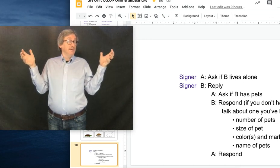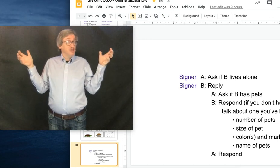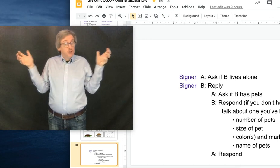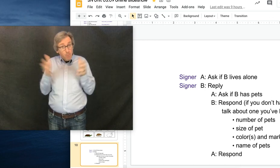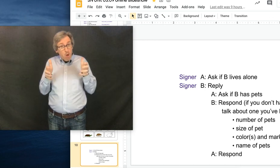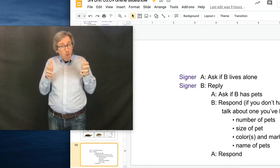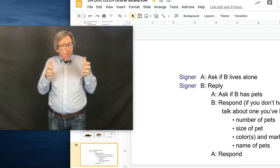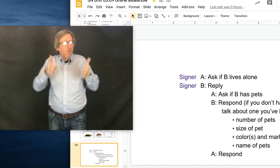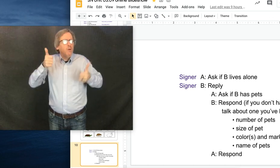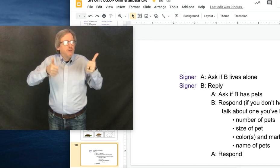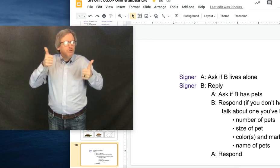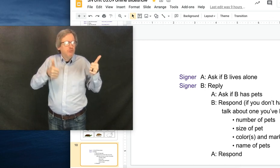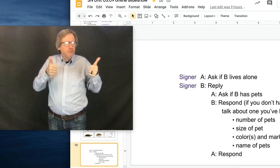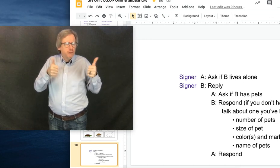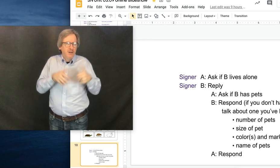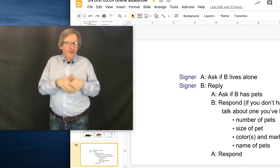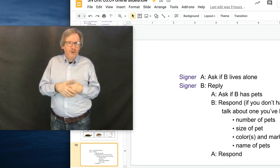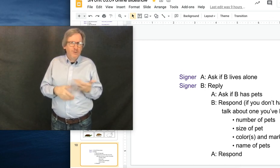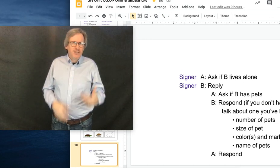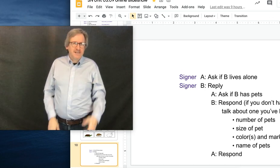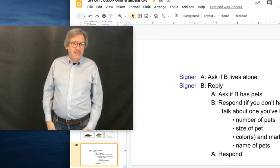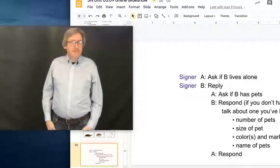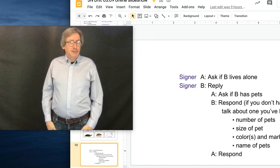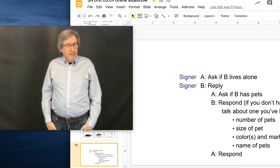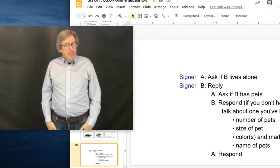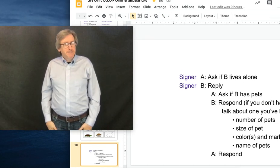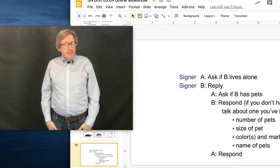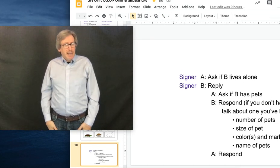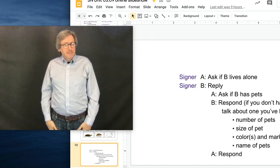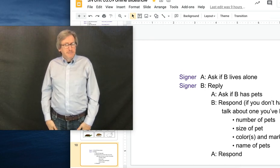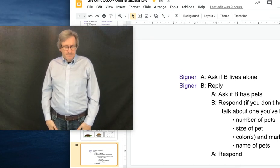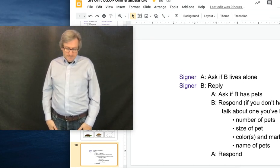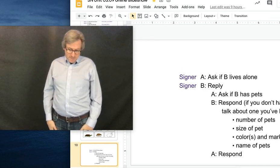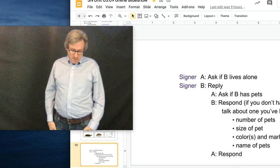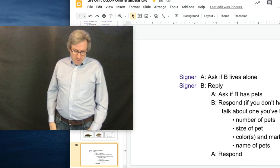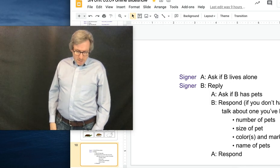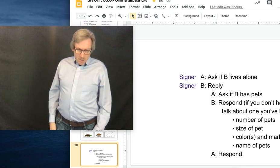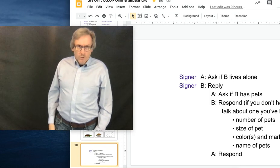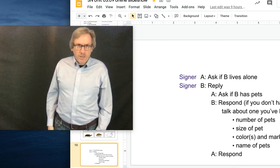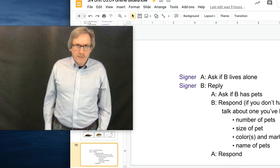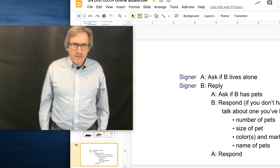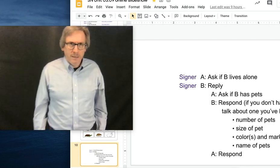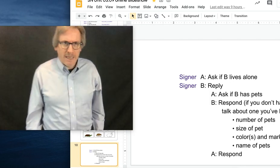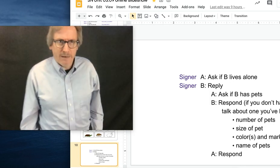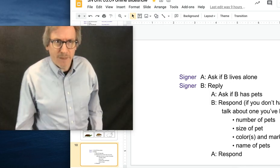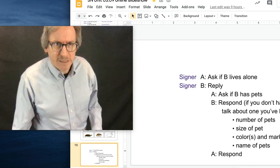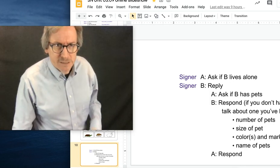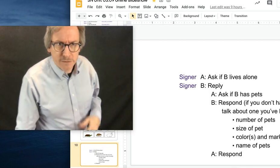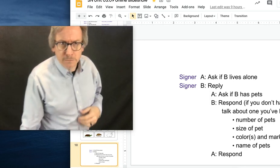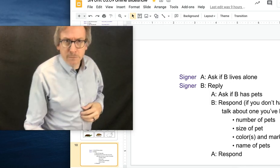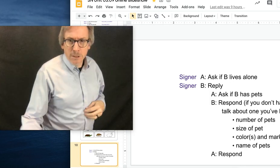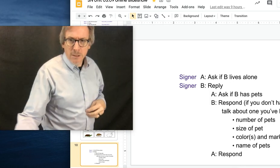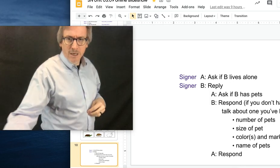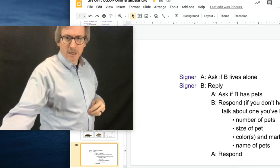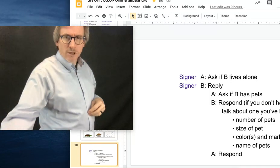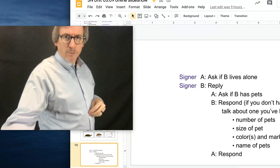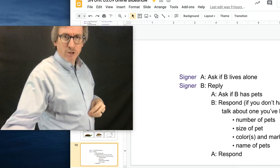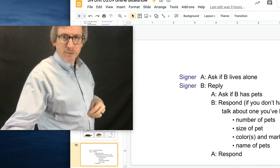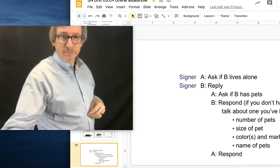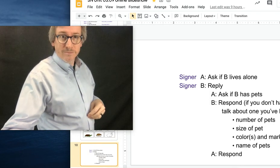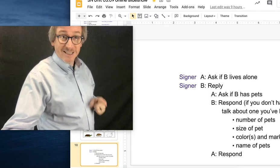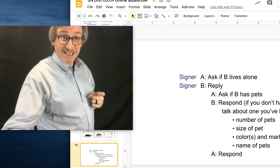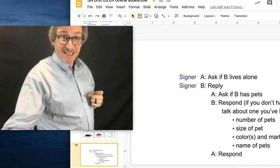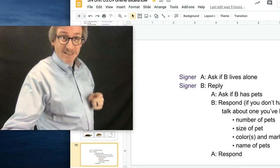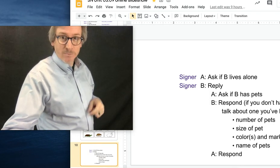Big, small, which? We don't usually ask, is it medium-sized? Only in the kitten mittens